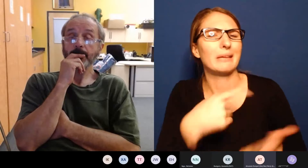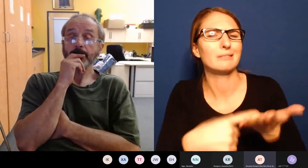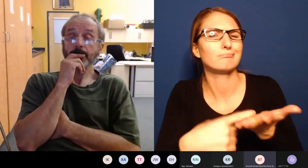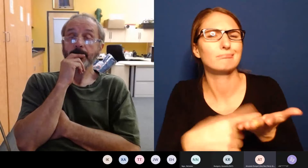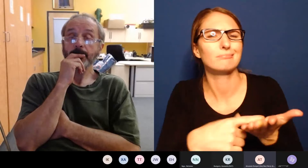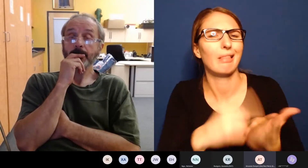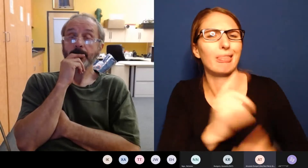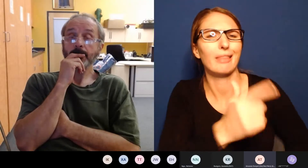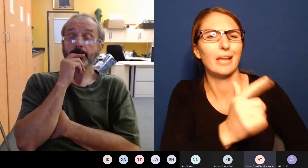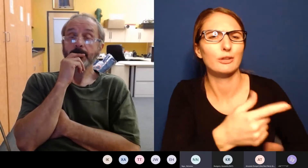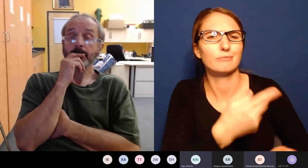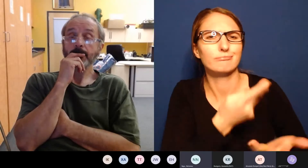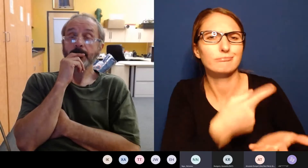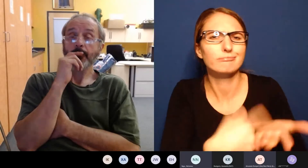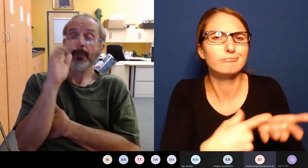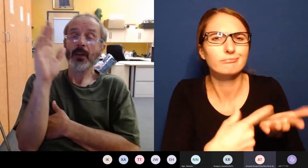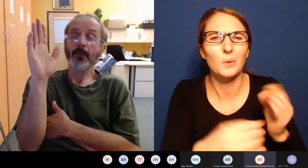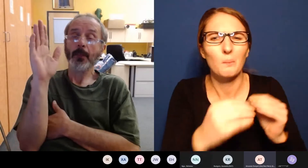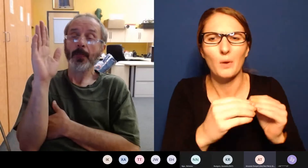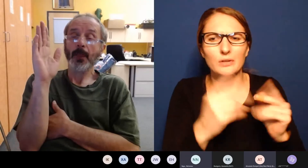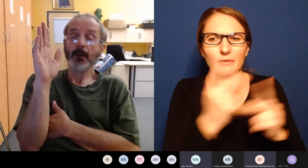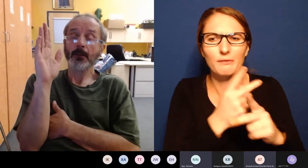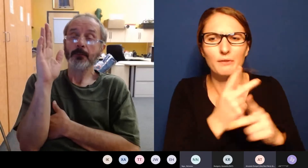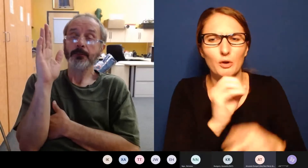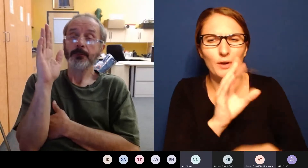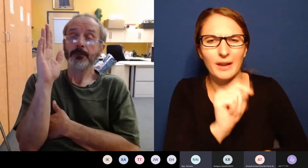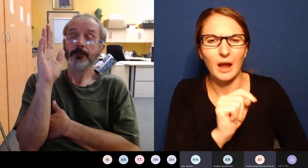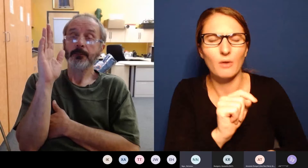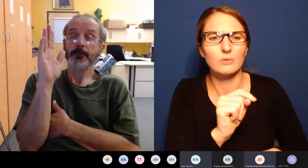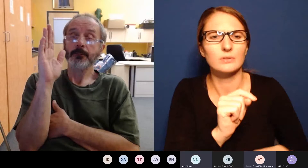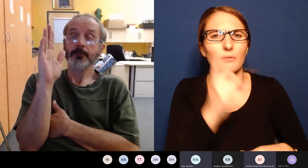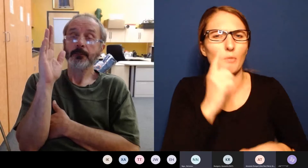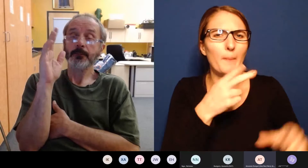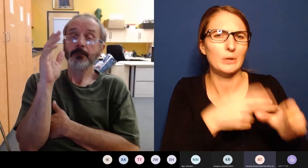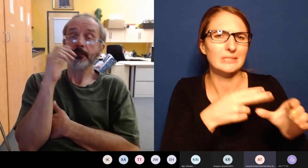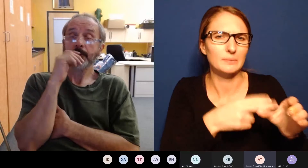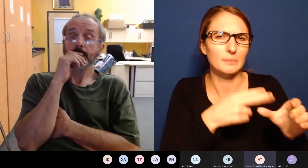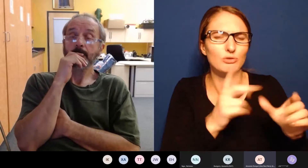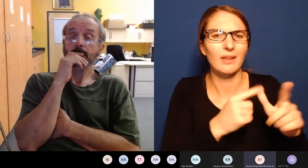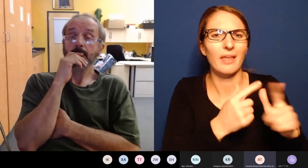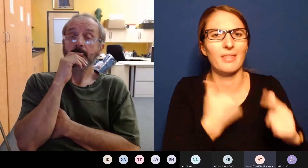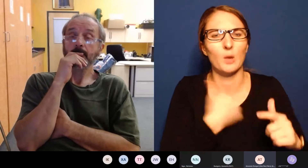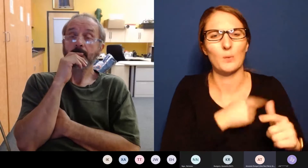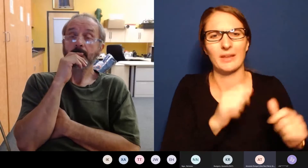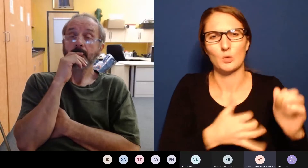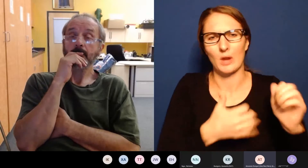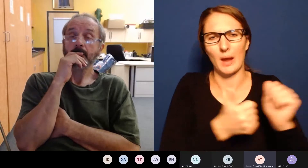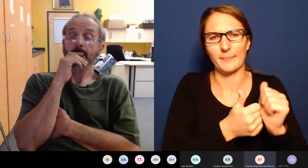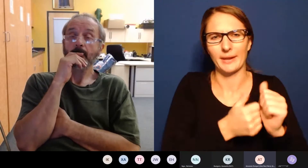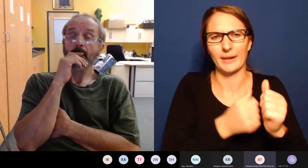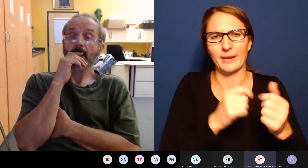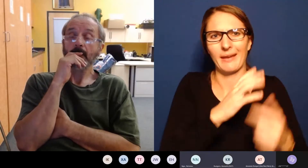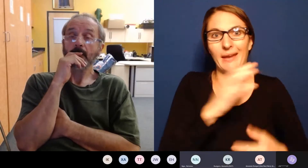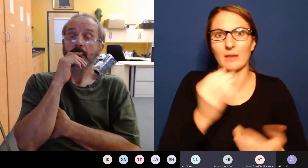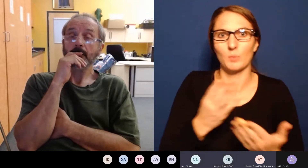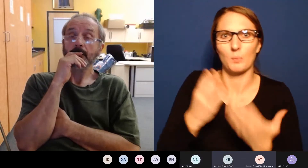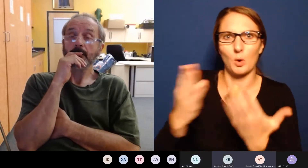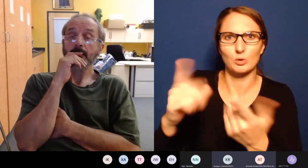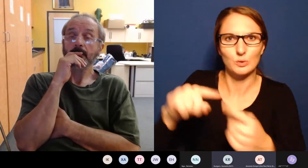appropriate scale and scope for participation. Then it could be updated and proposed to the group either